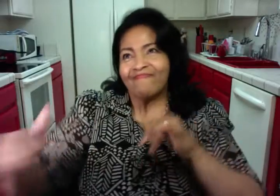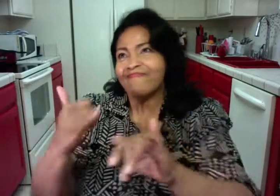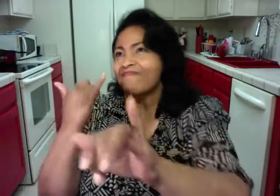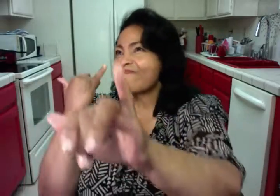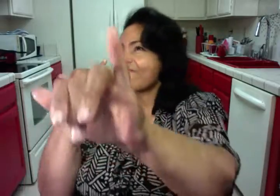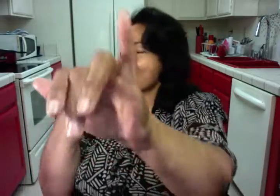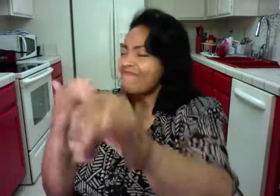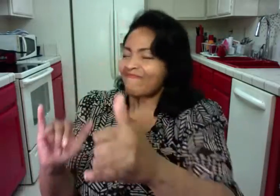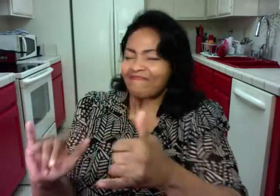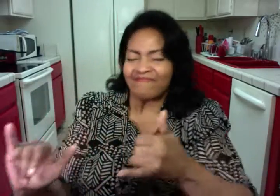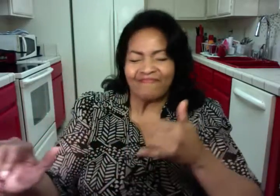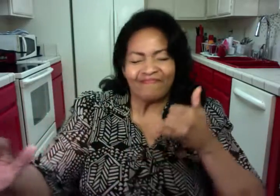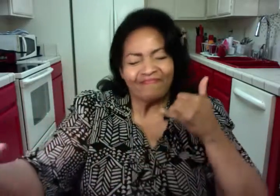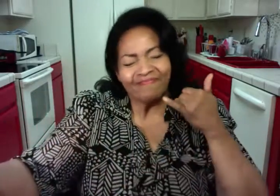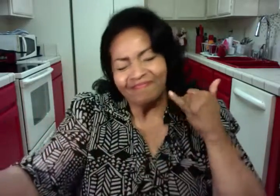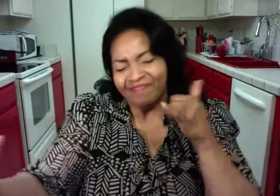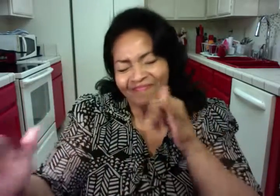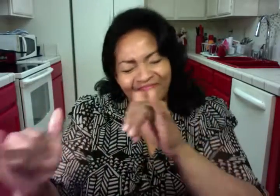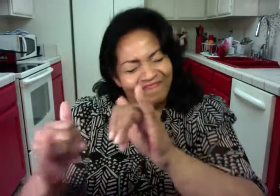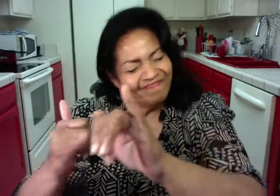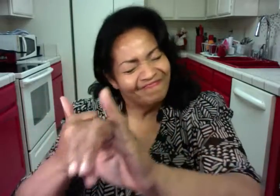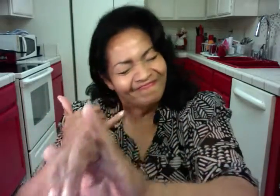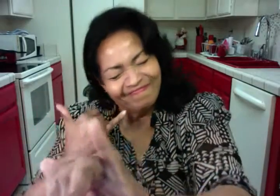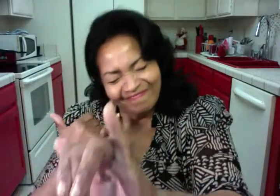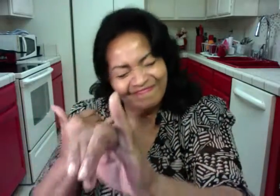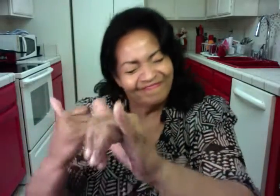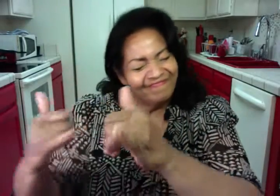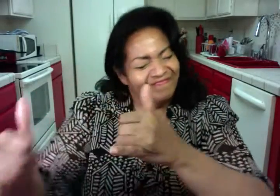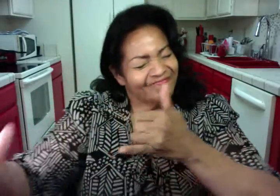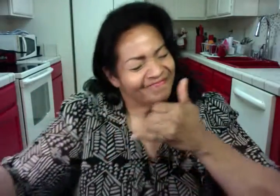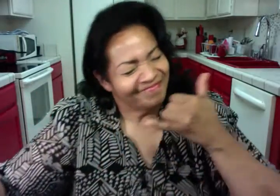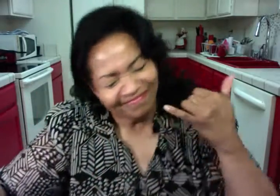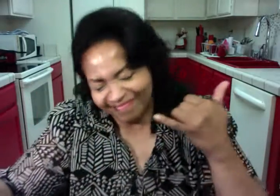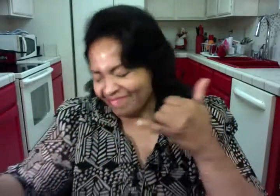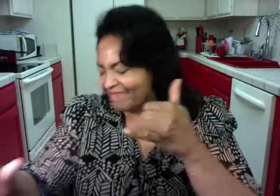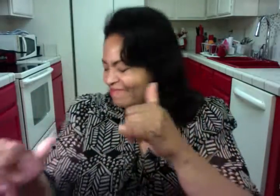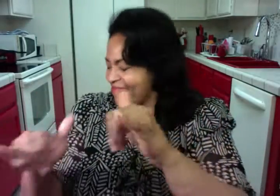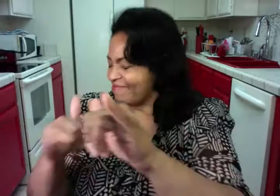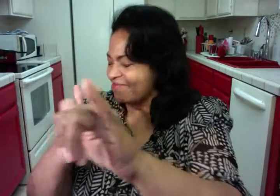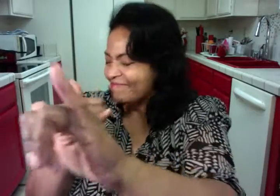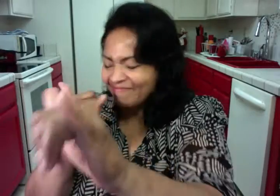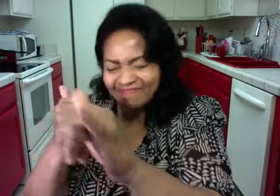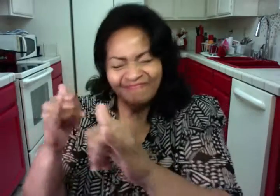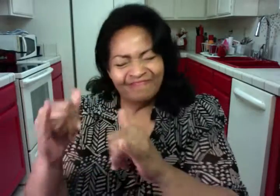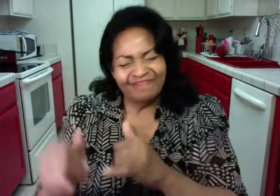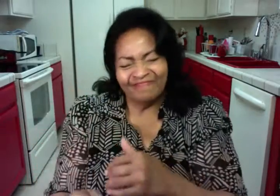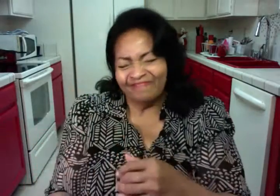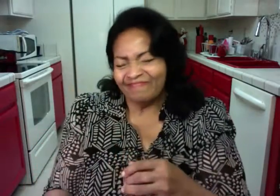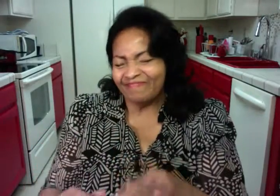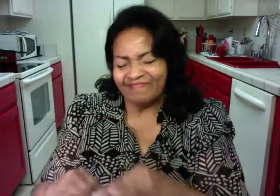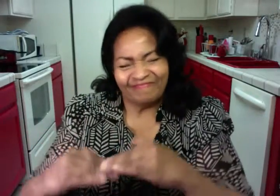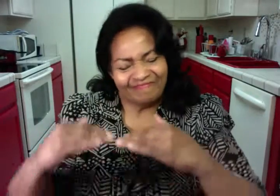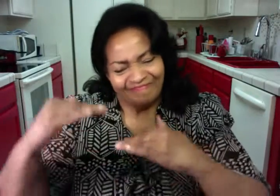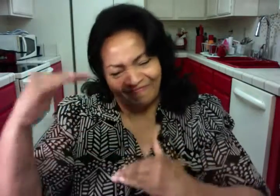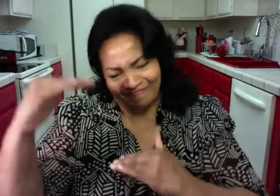Oh, my Jesus, and